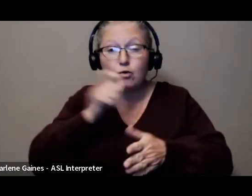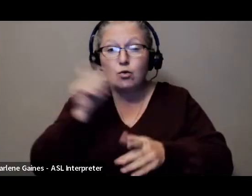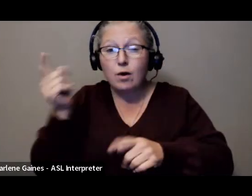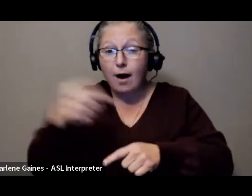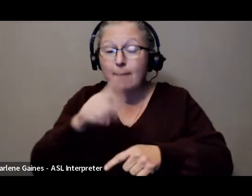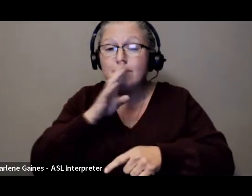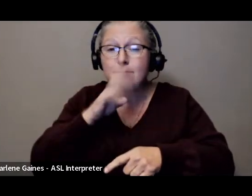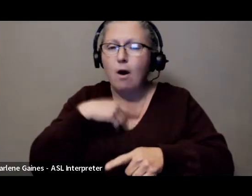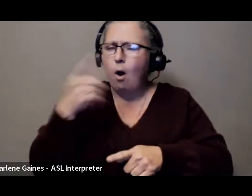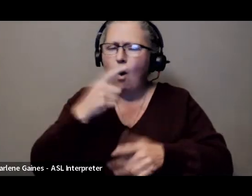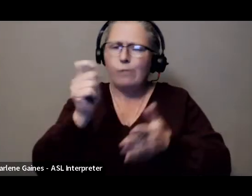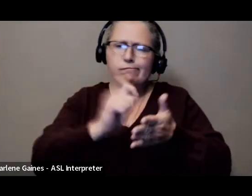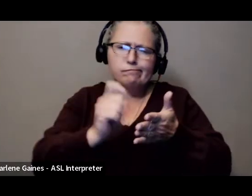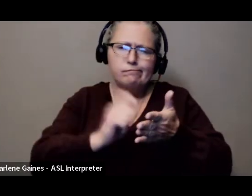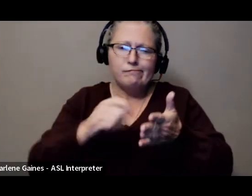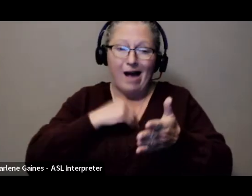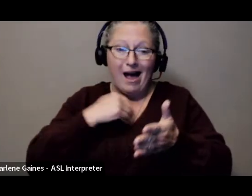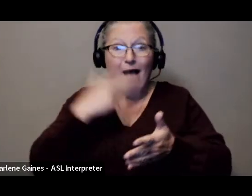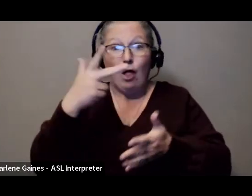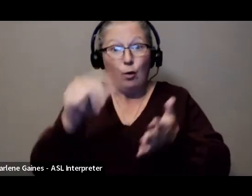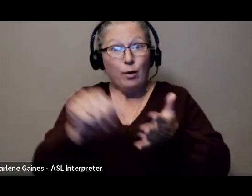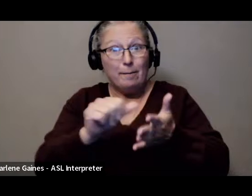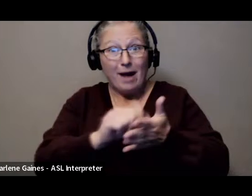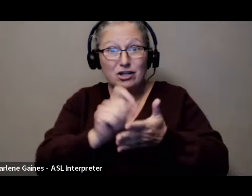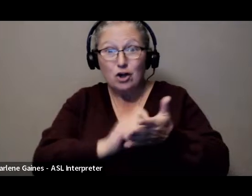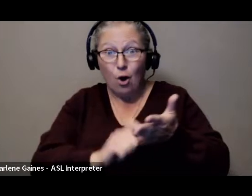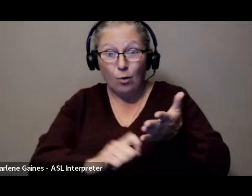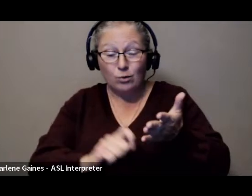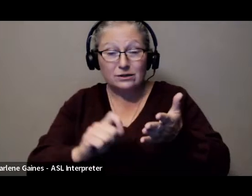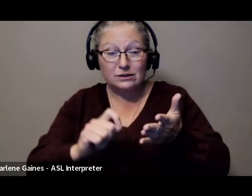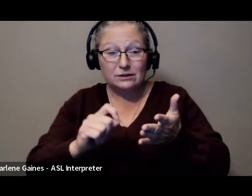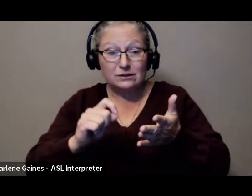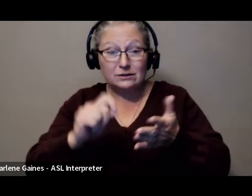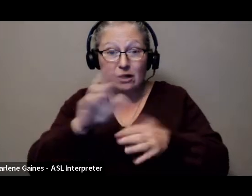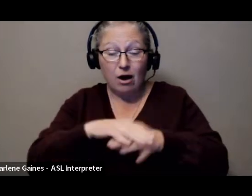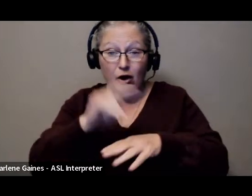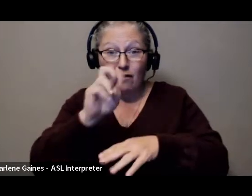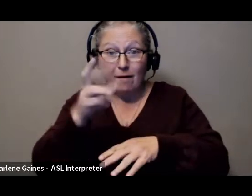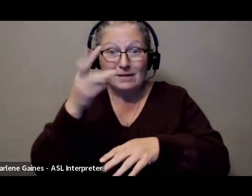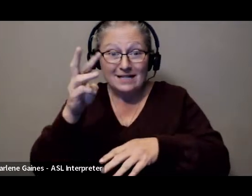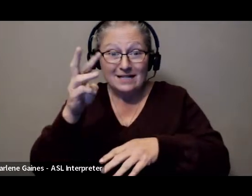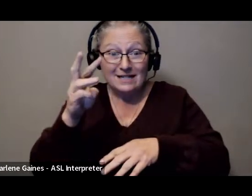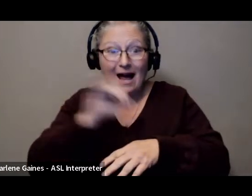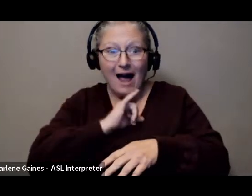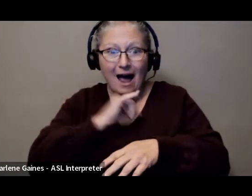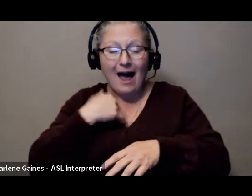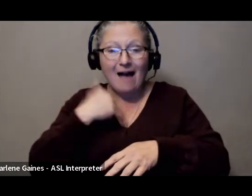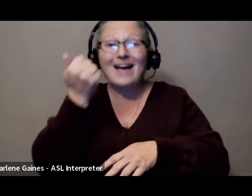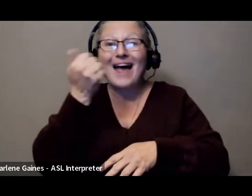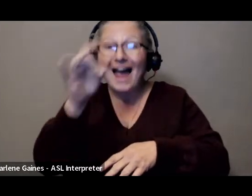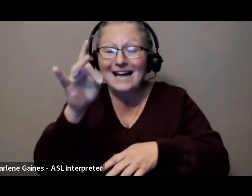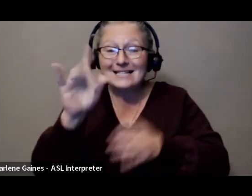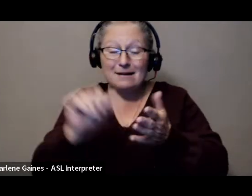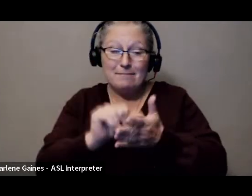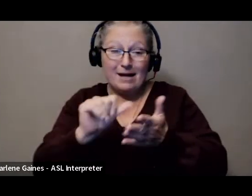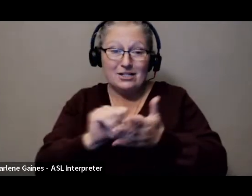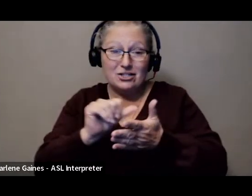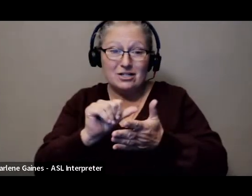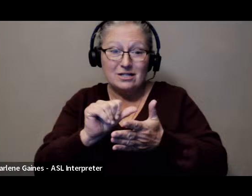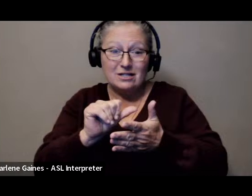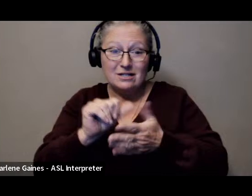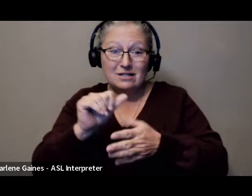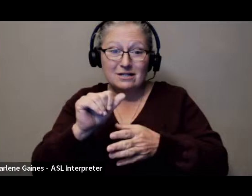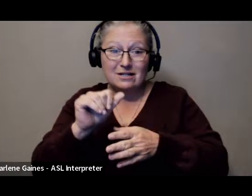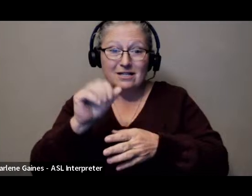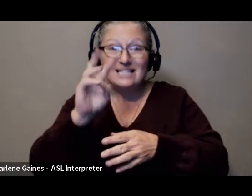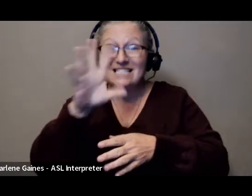I take pages of notes. Tonight I have 3 pages of notes. On November 16th, I have 18 pages of notes. We had